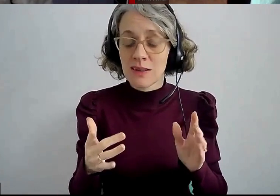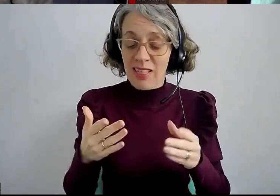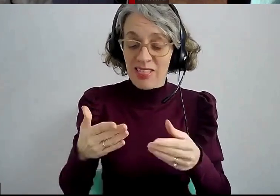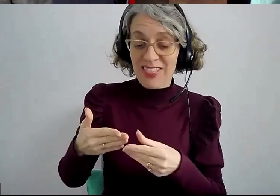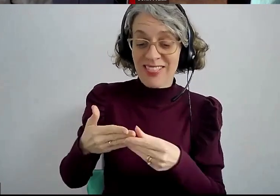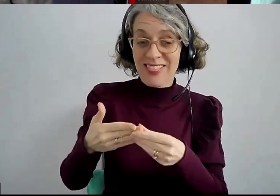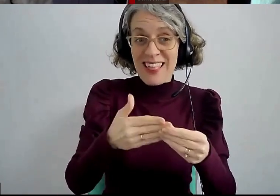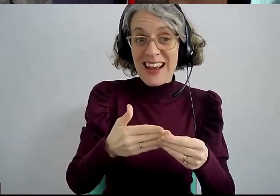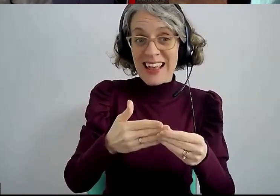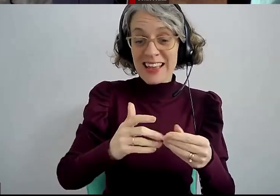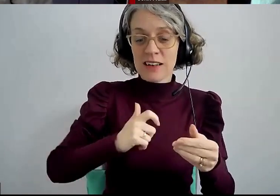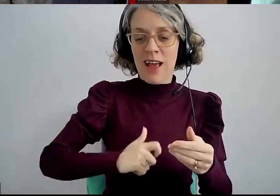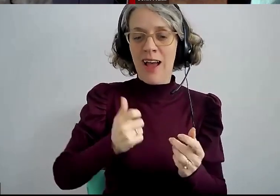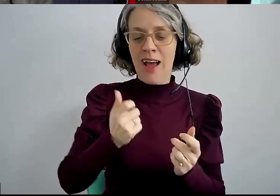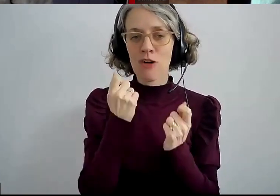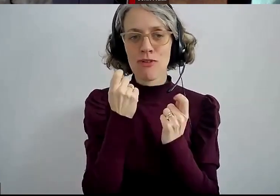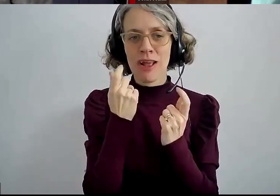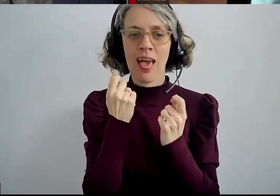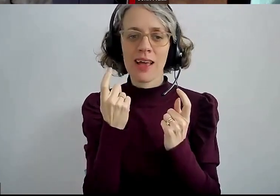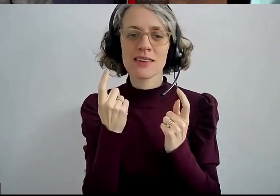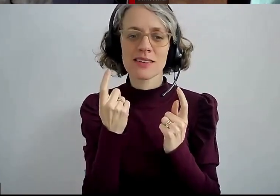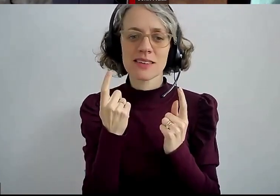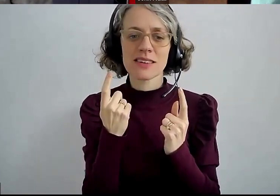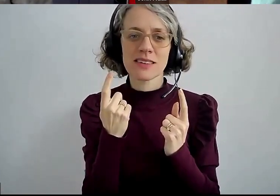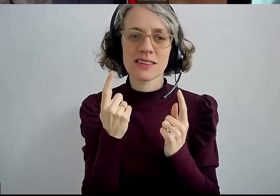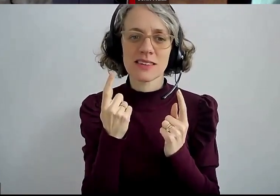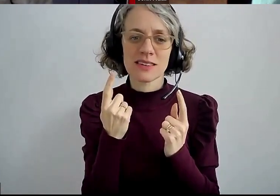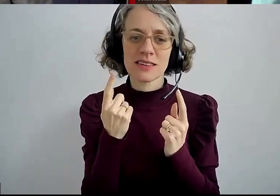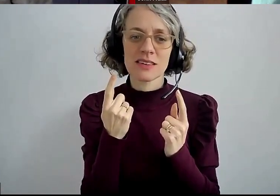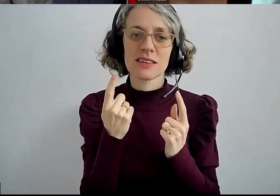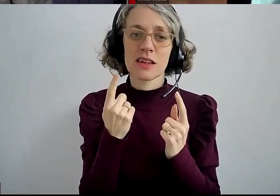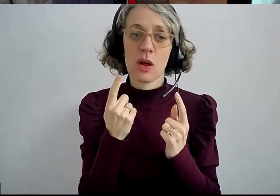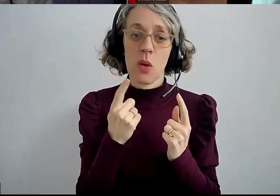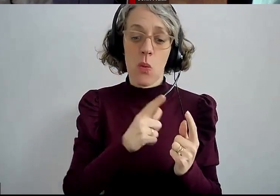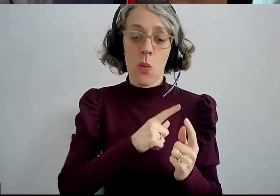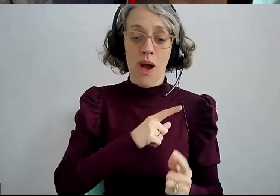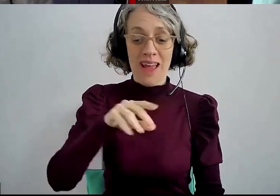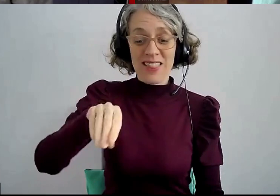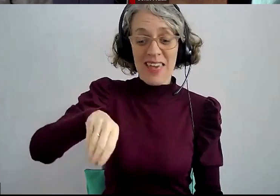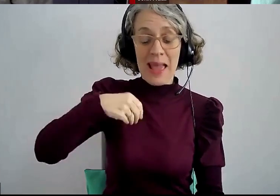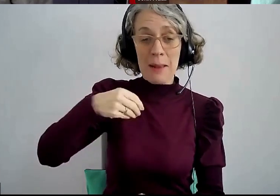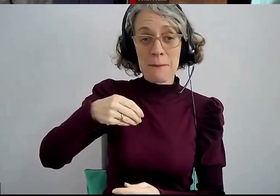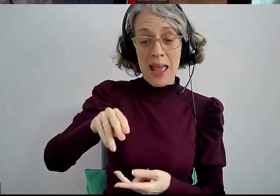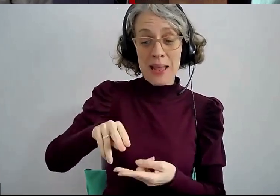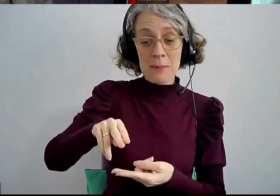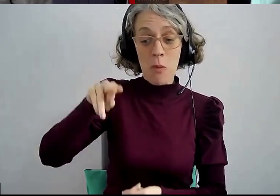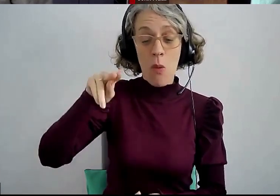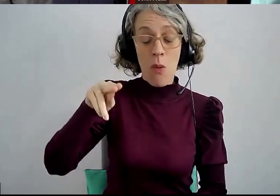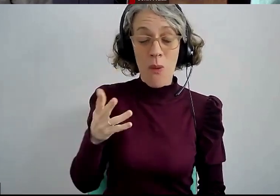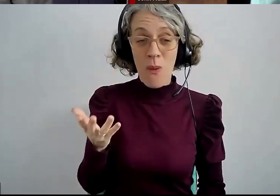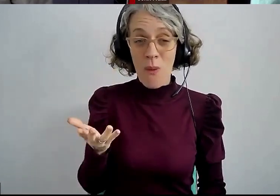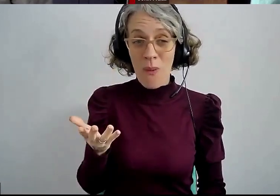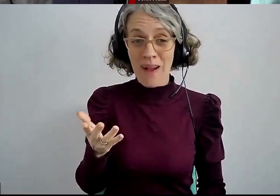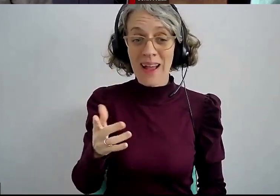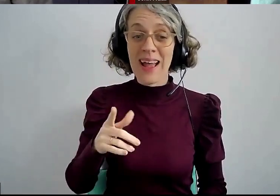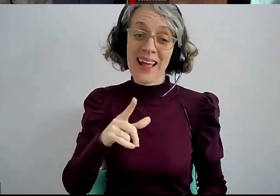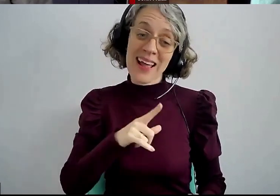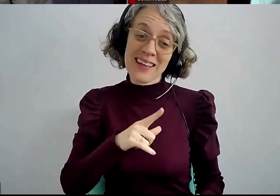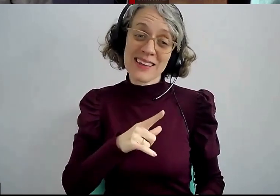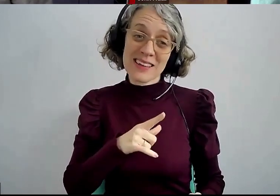leader realizes that why they get paid more is because they